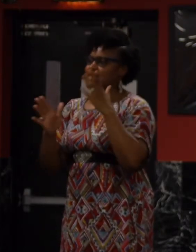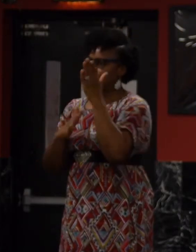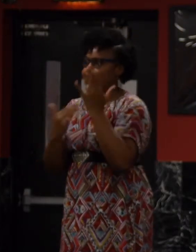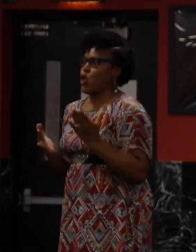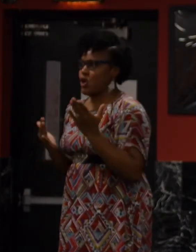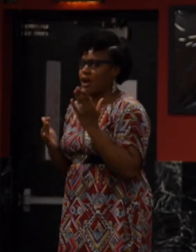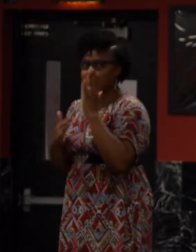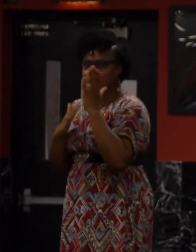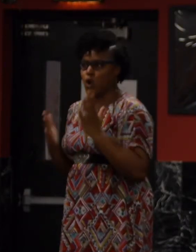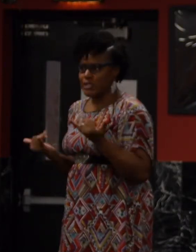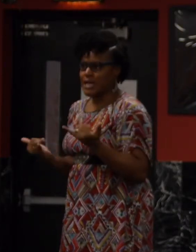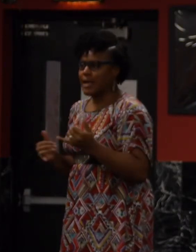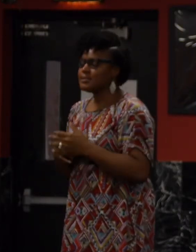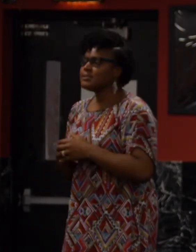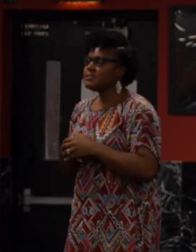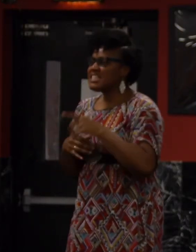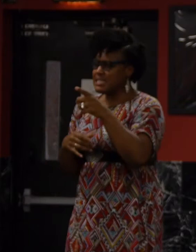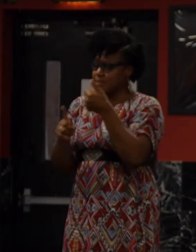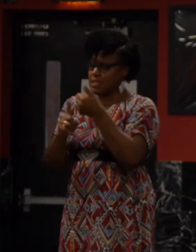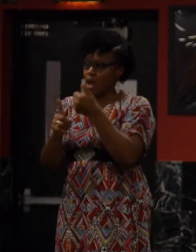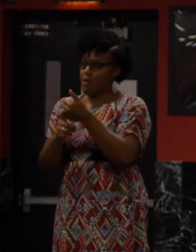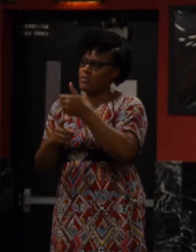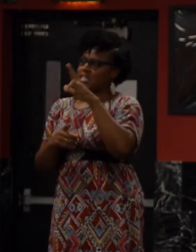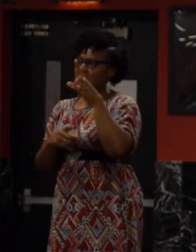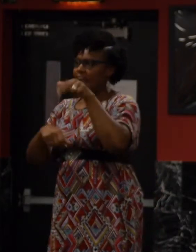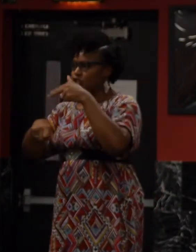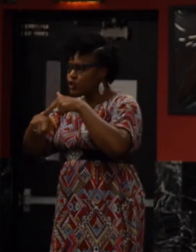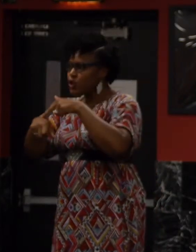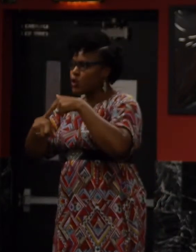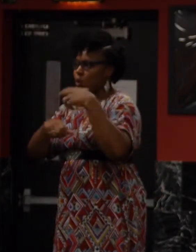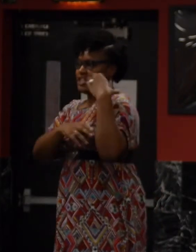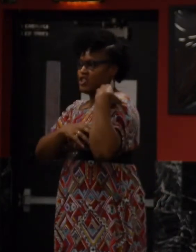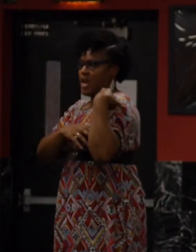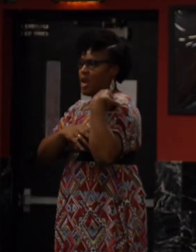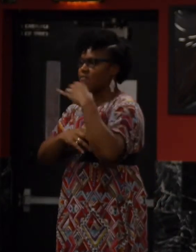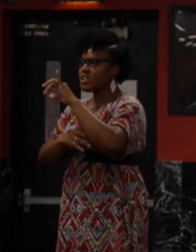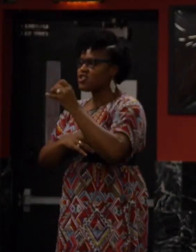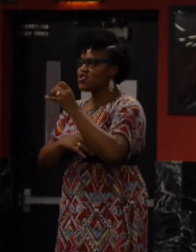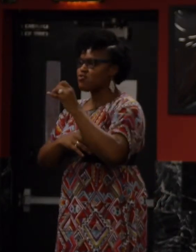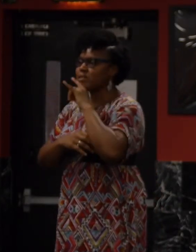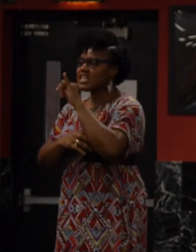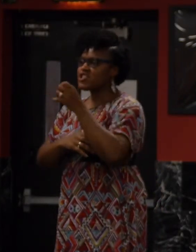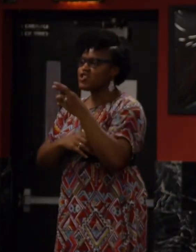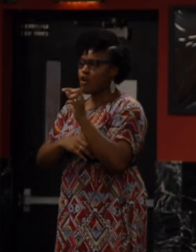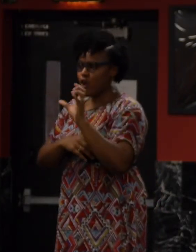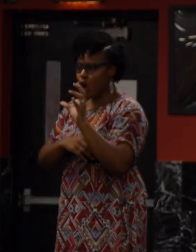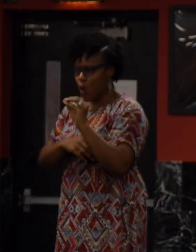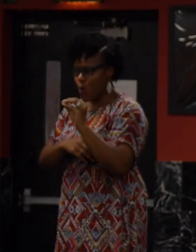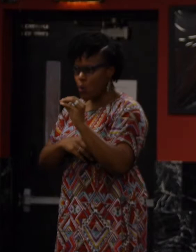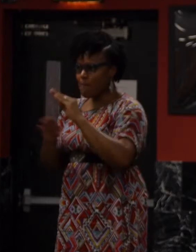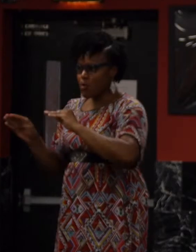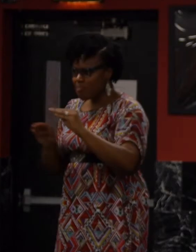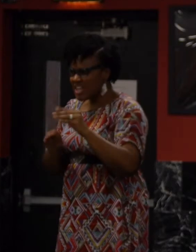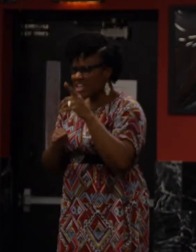who's the national chair of the Jericho Movement. For those who don't know, the Jericho Movement is really one of the main